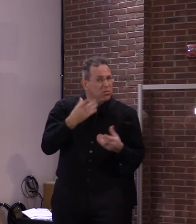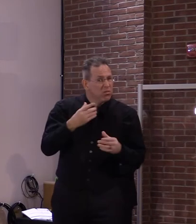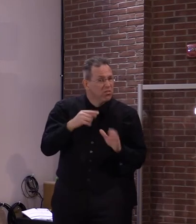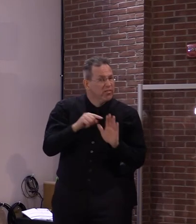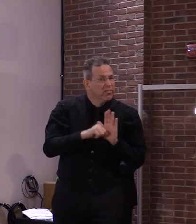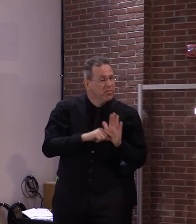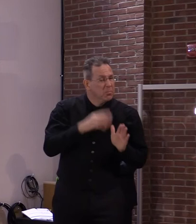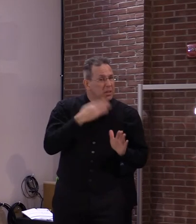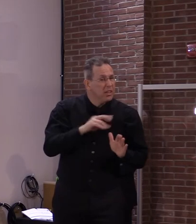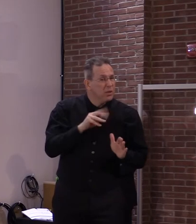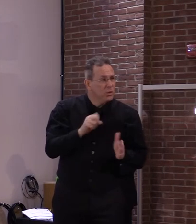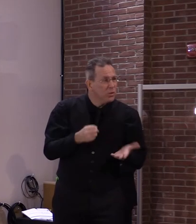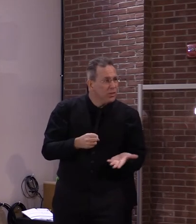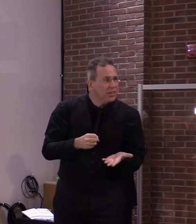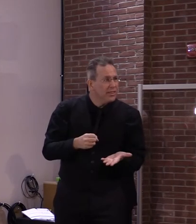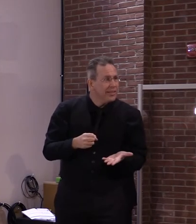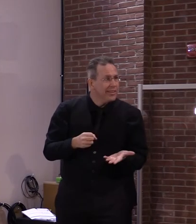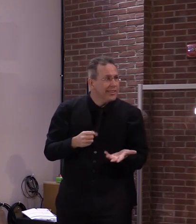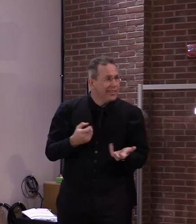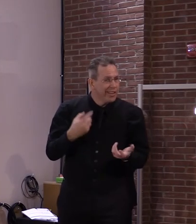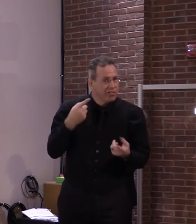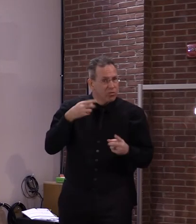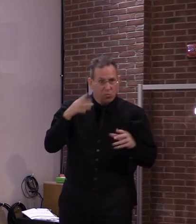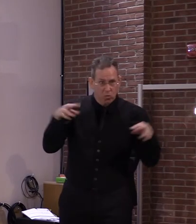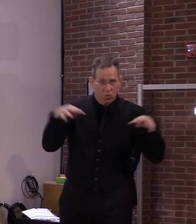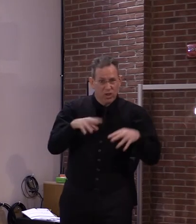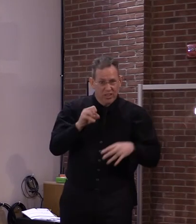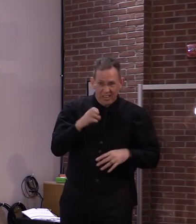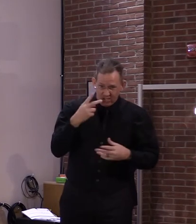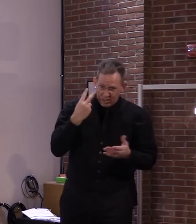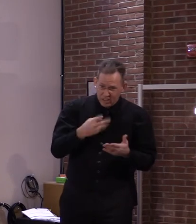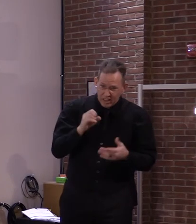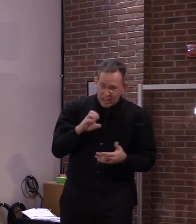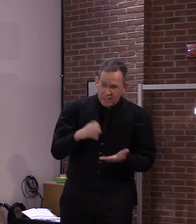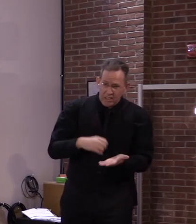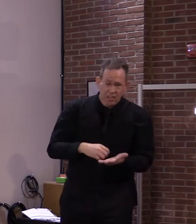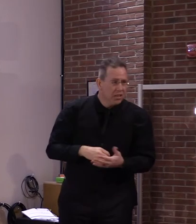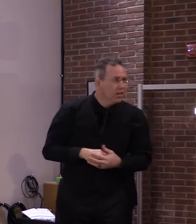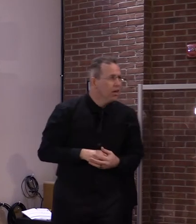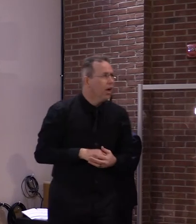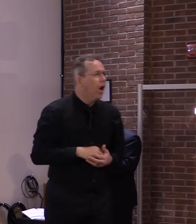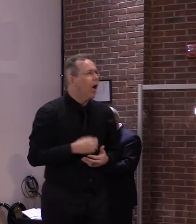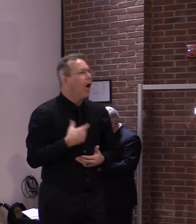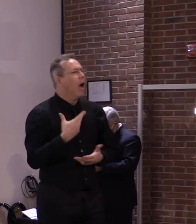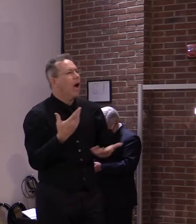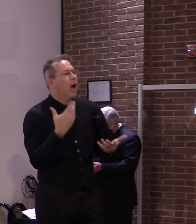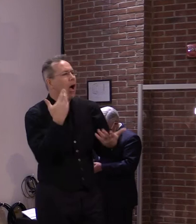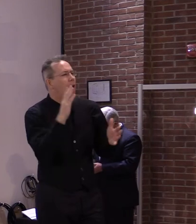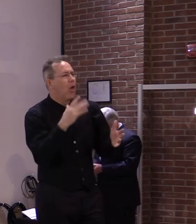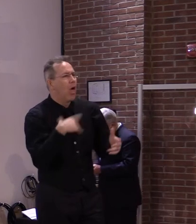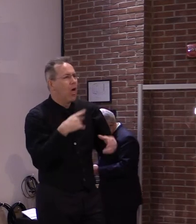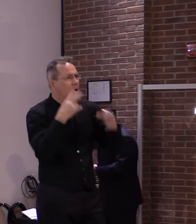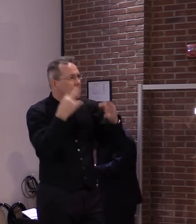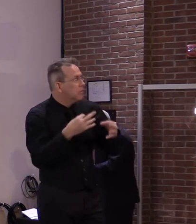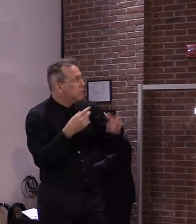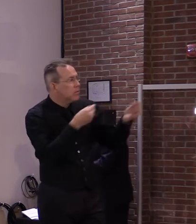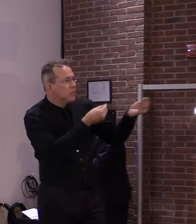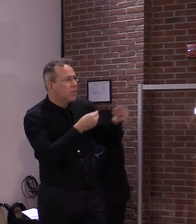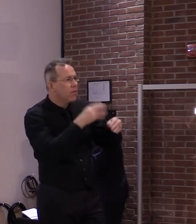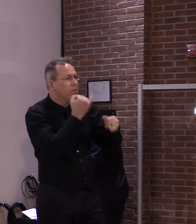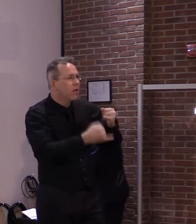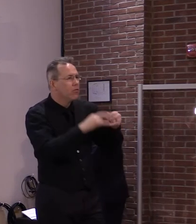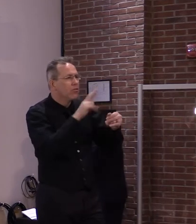of prevailing in the case yeah i would just say it's still it hasn't reached its final conclusion in terms of the court